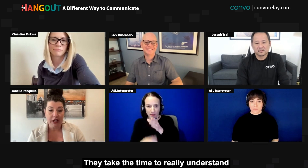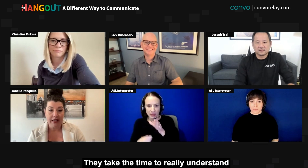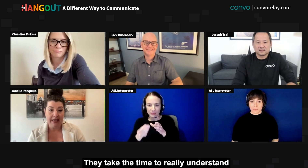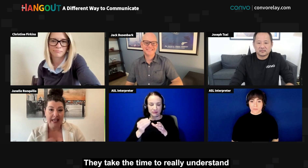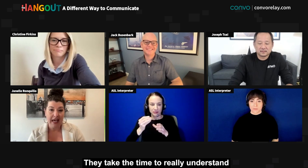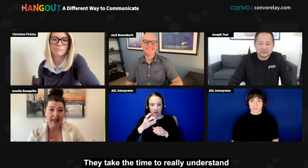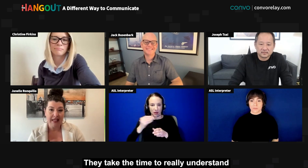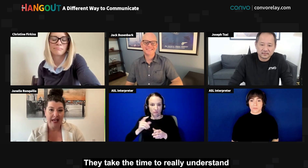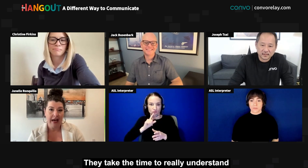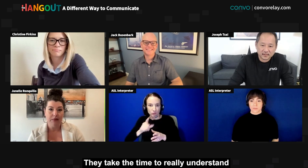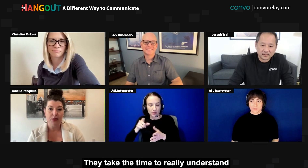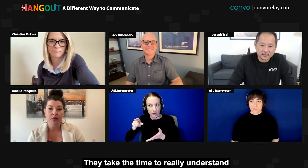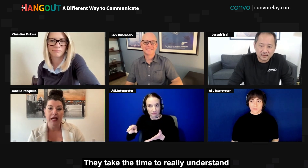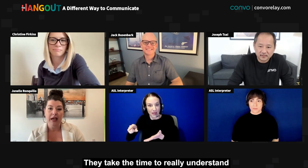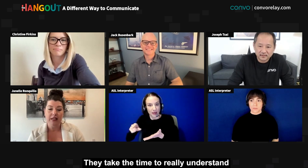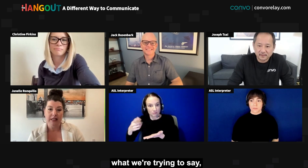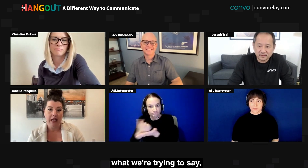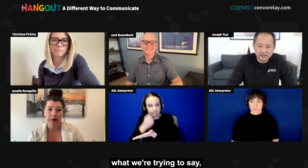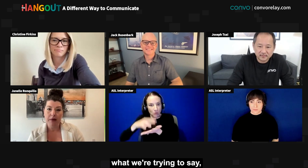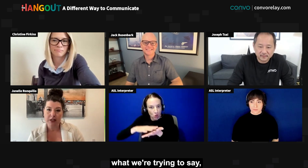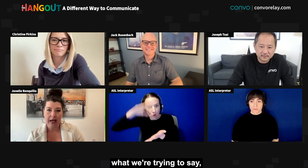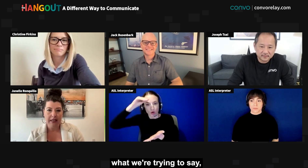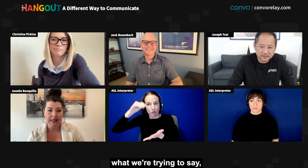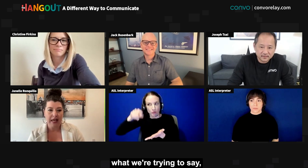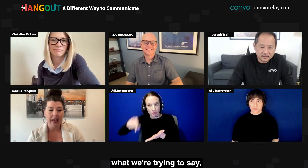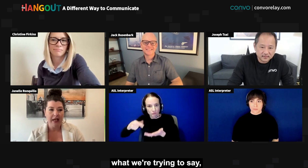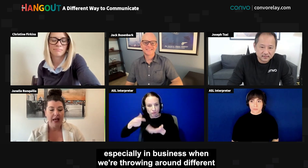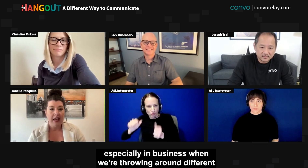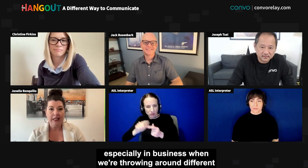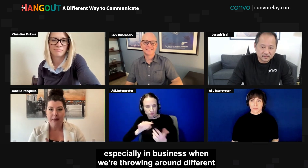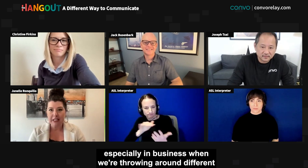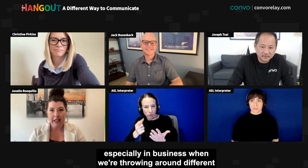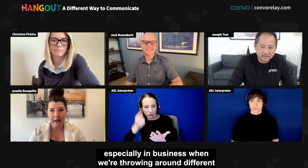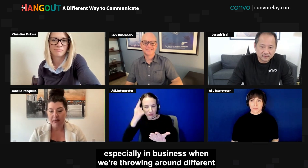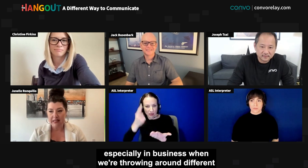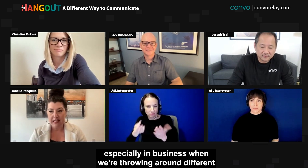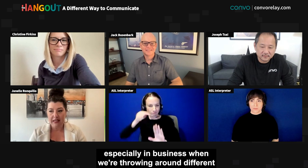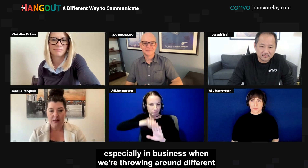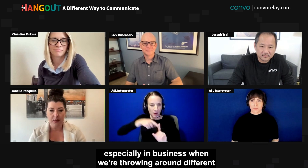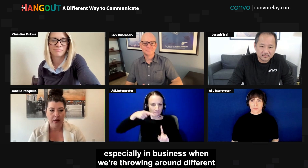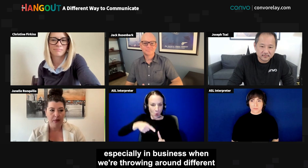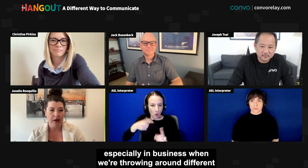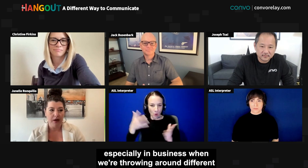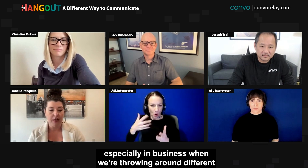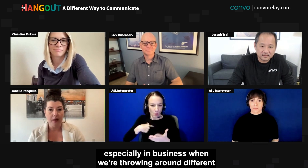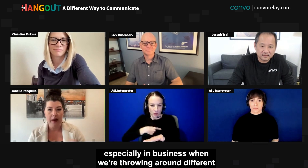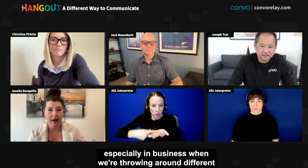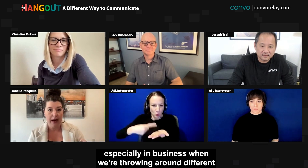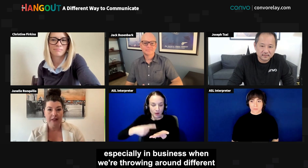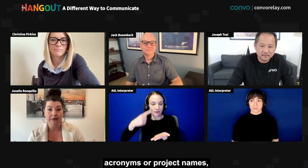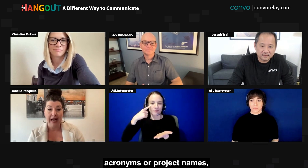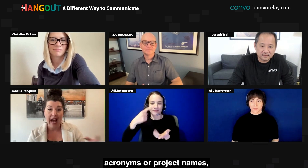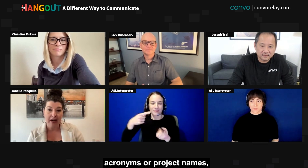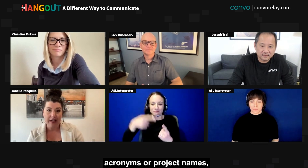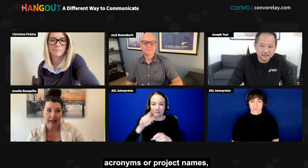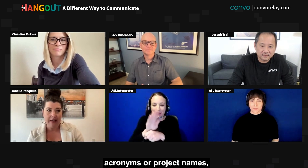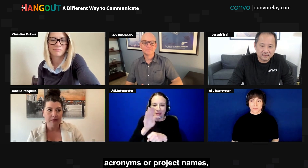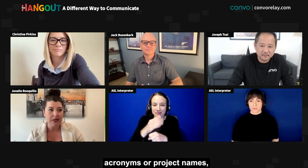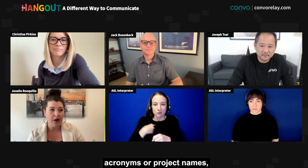They take the time to really understand what we're trying to say, especially in business when we're throwing around different acronyms